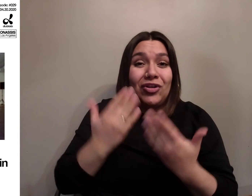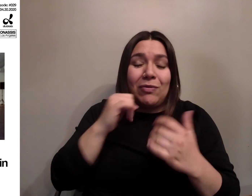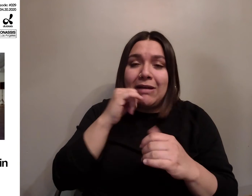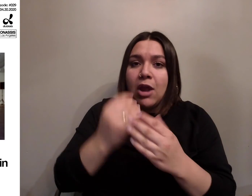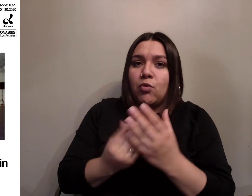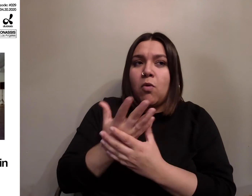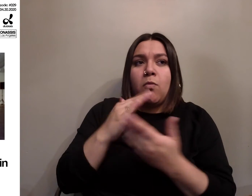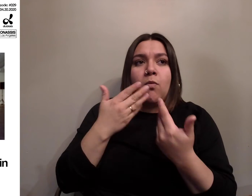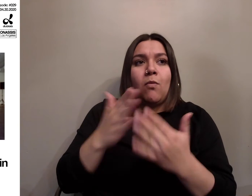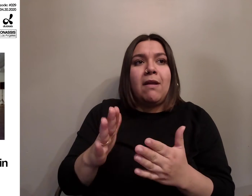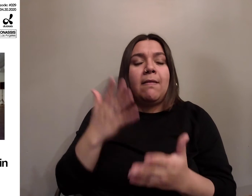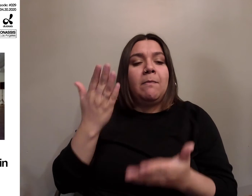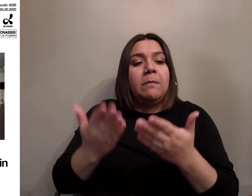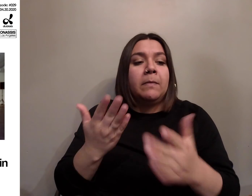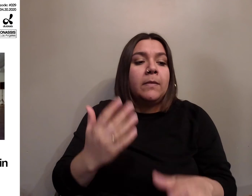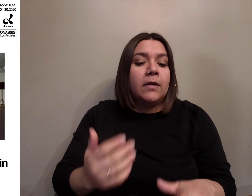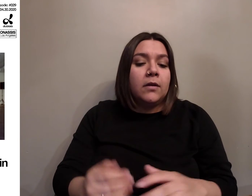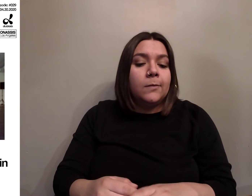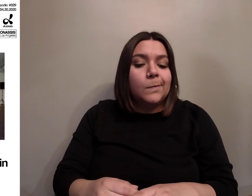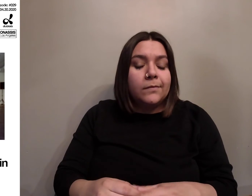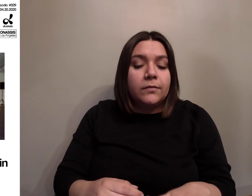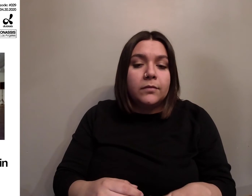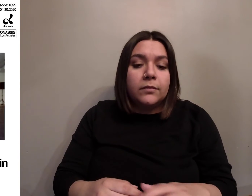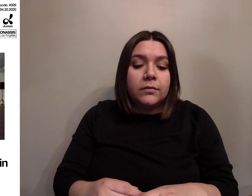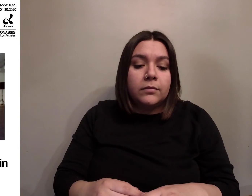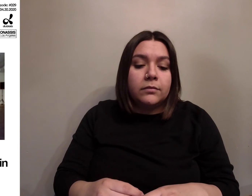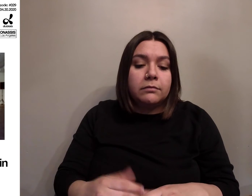still doing now. And in fact, we're